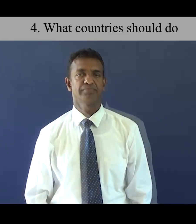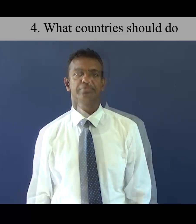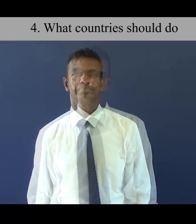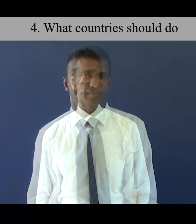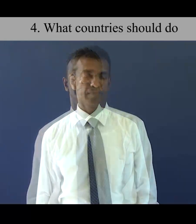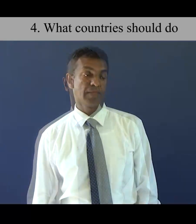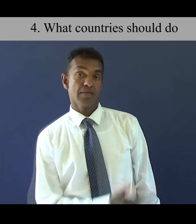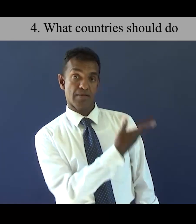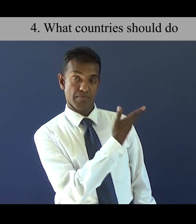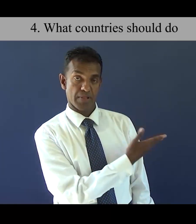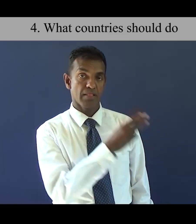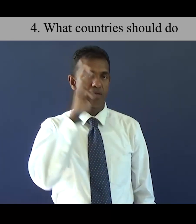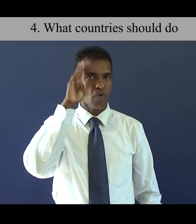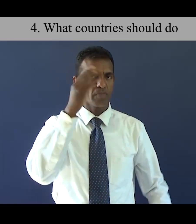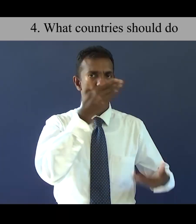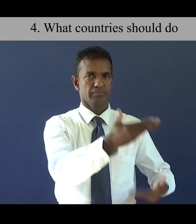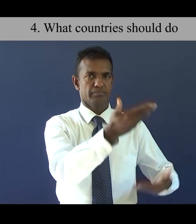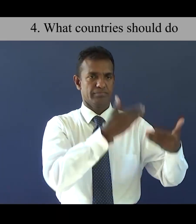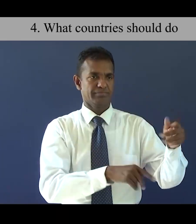Making sure governments and